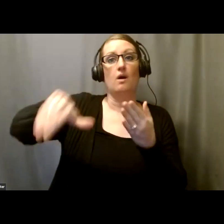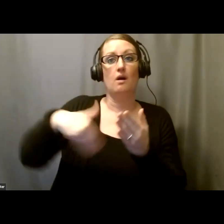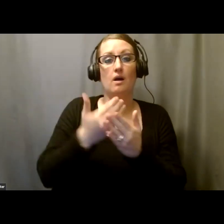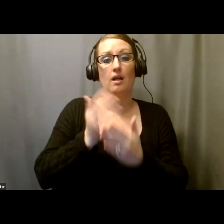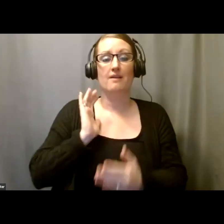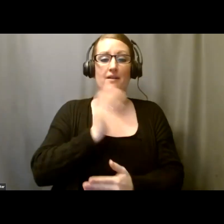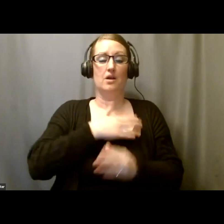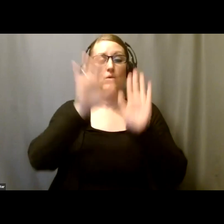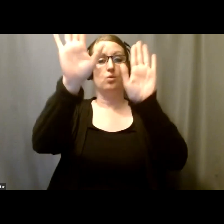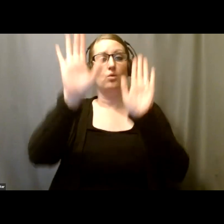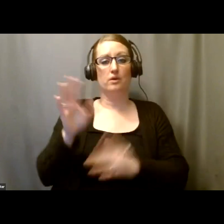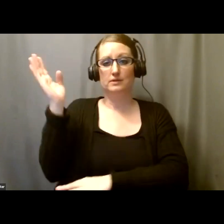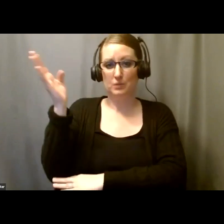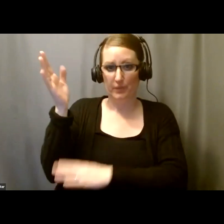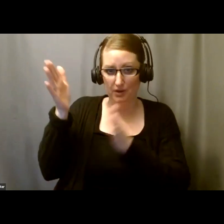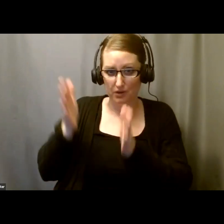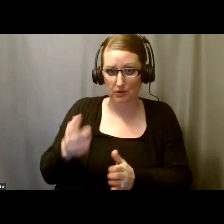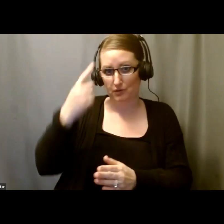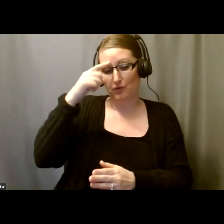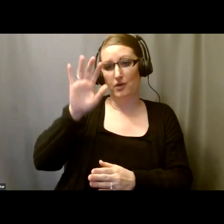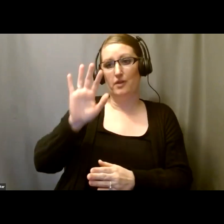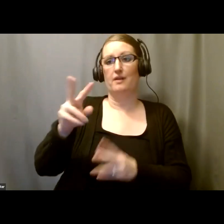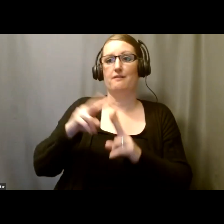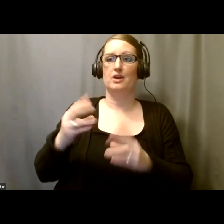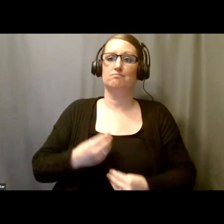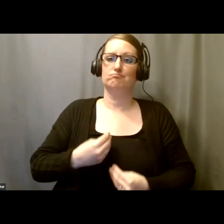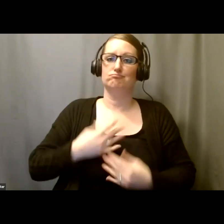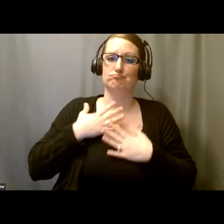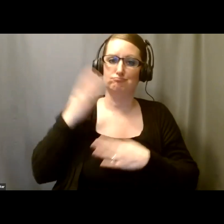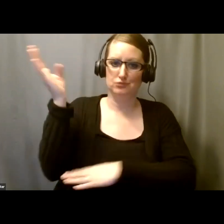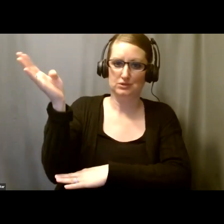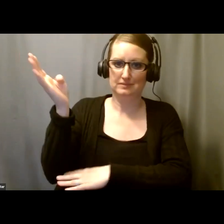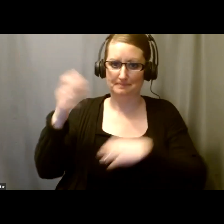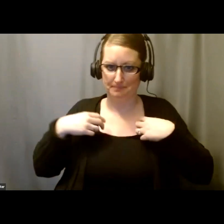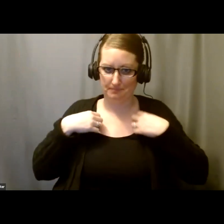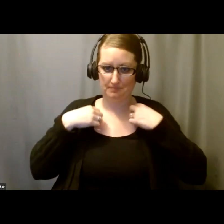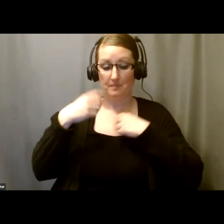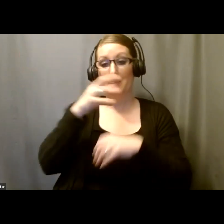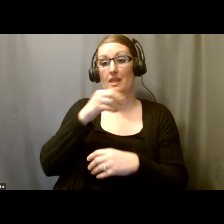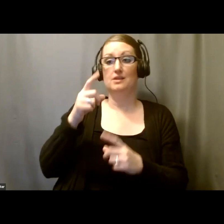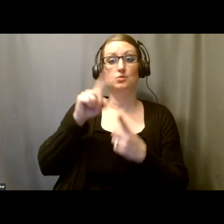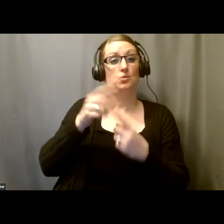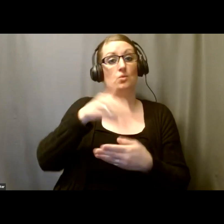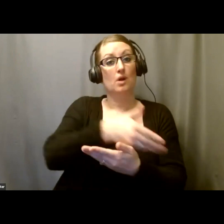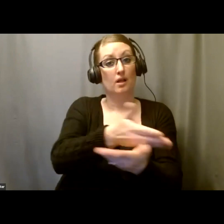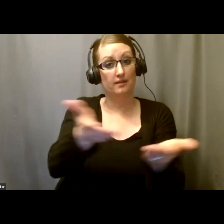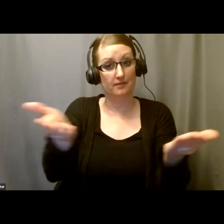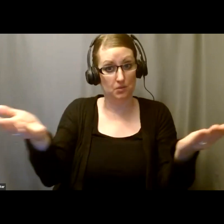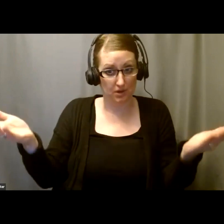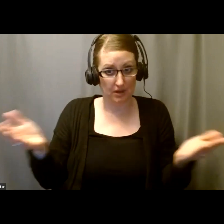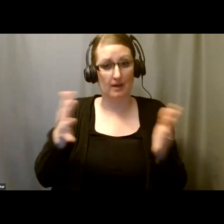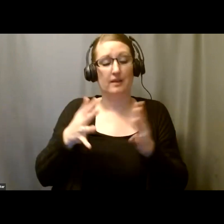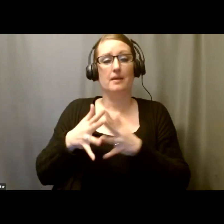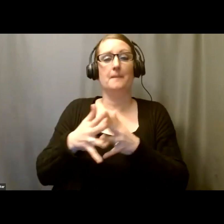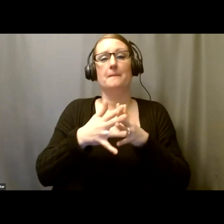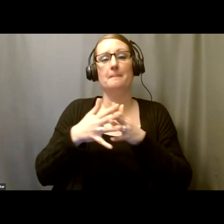wonderful speakers for their stimulating presentations, and to everyone at the American